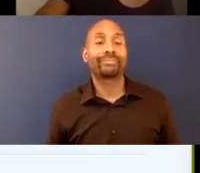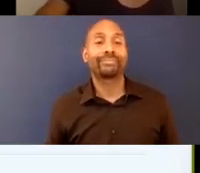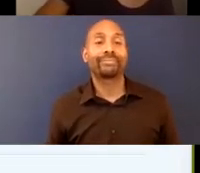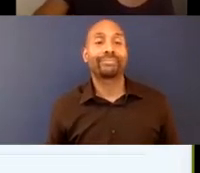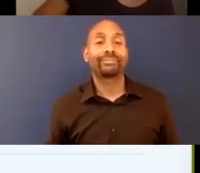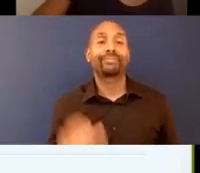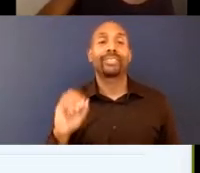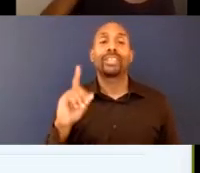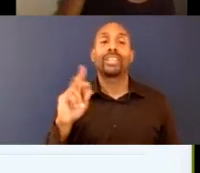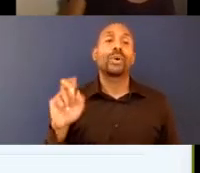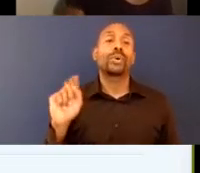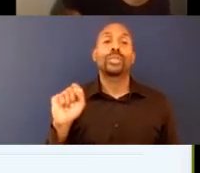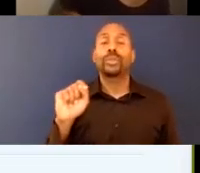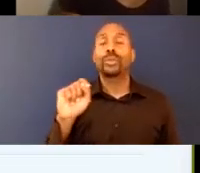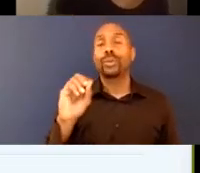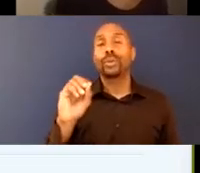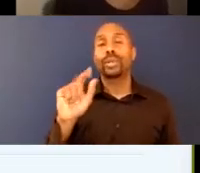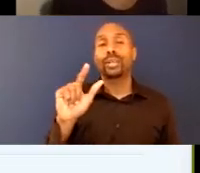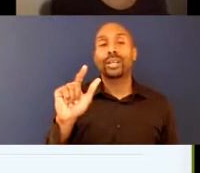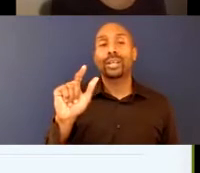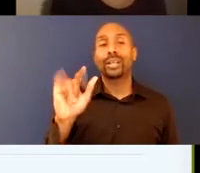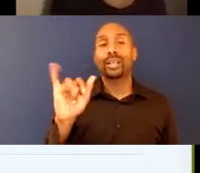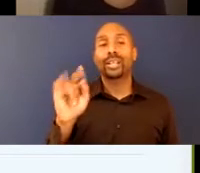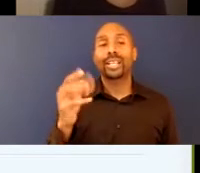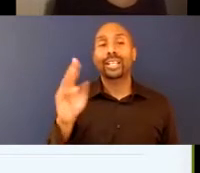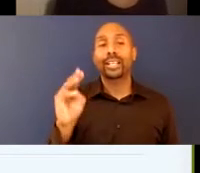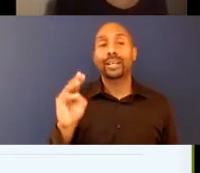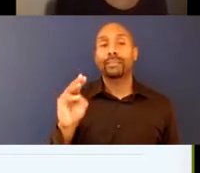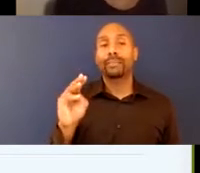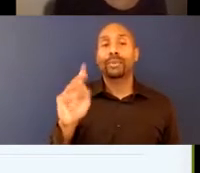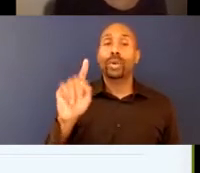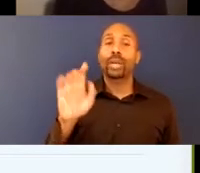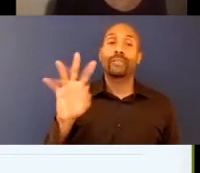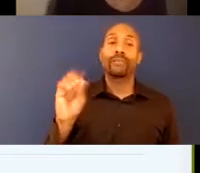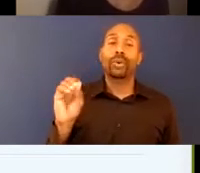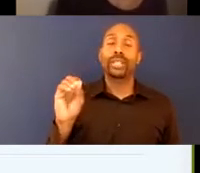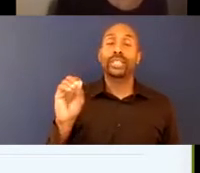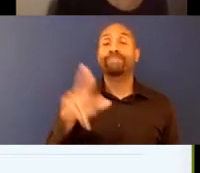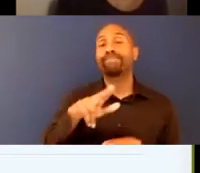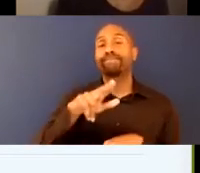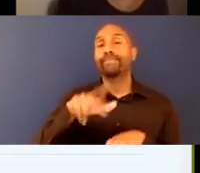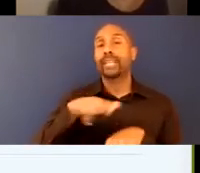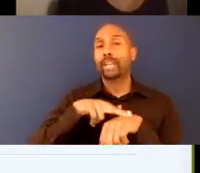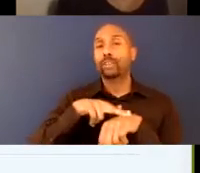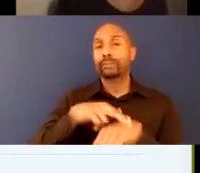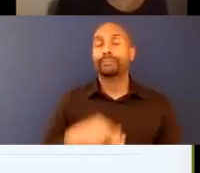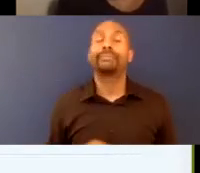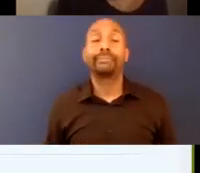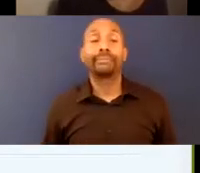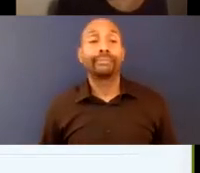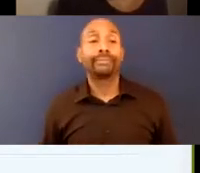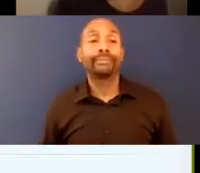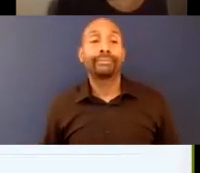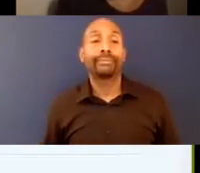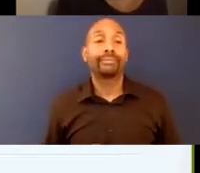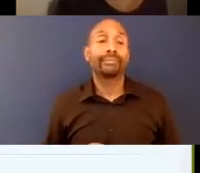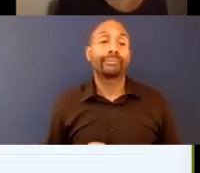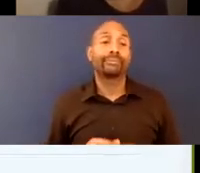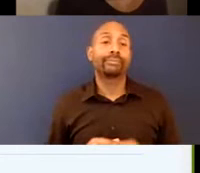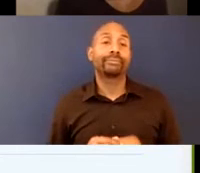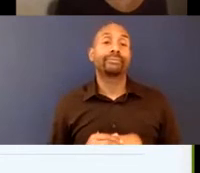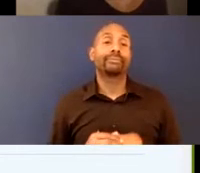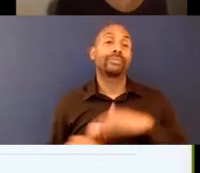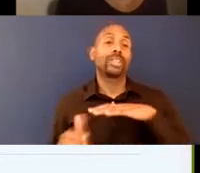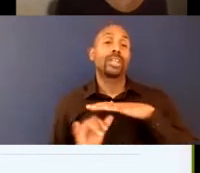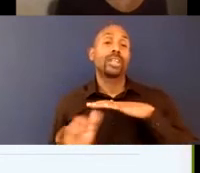Ode to Lithium, 140, natural. Each subway car will be left on